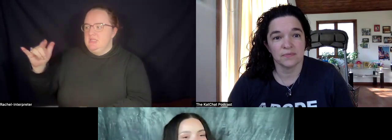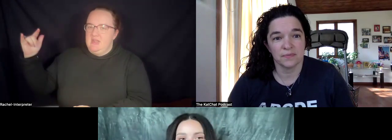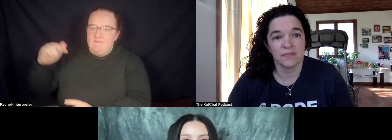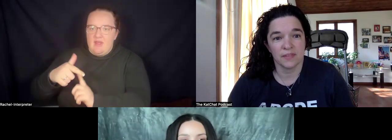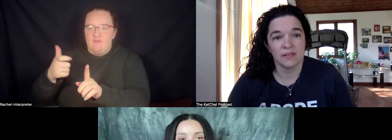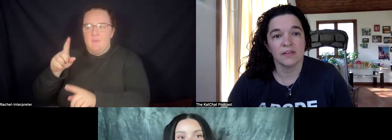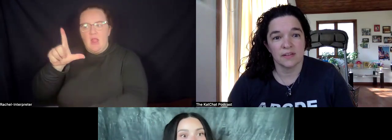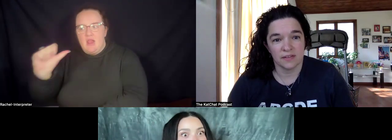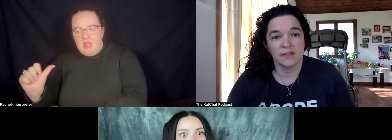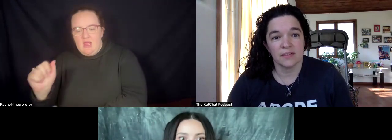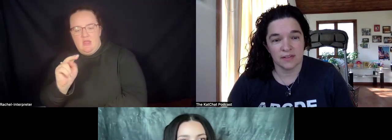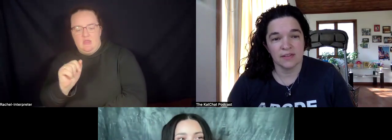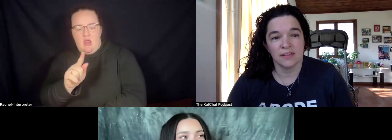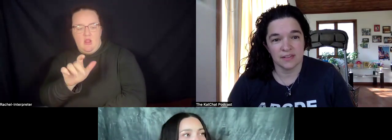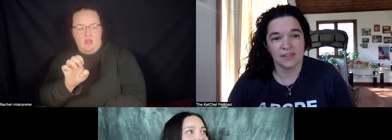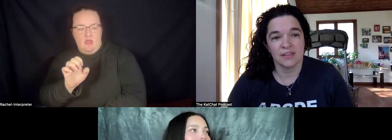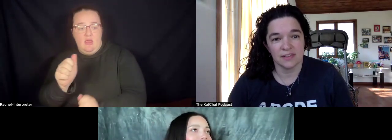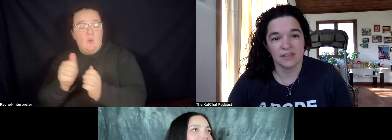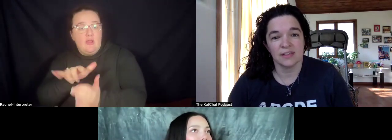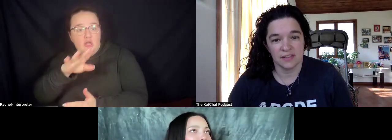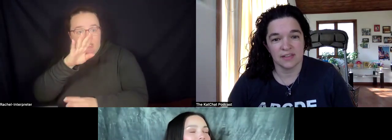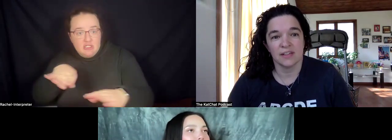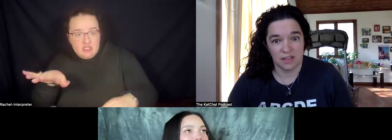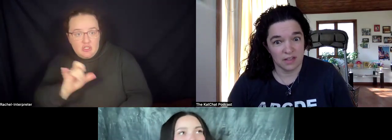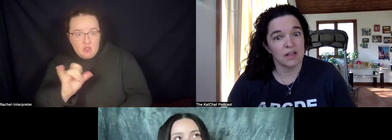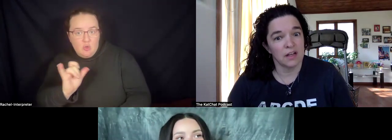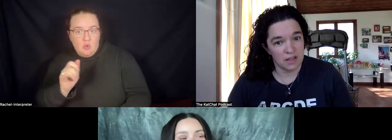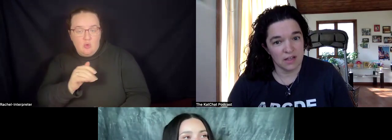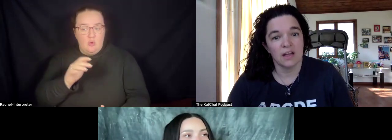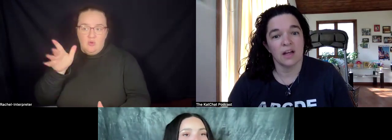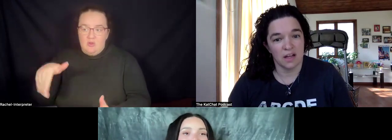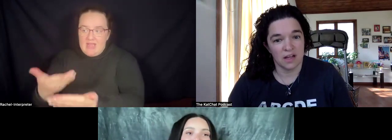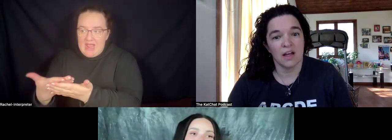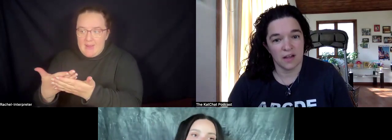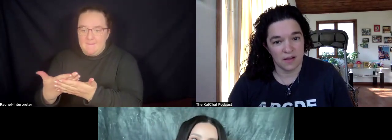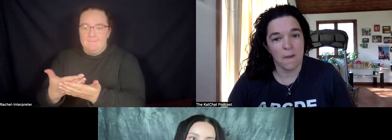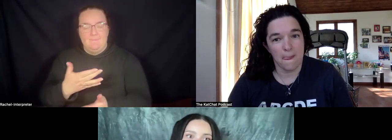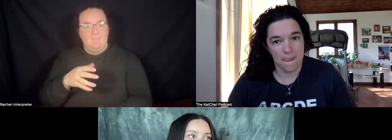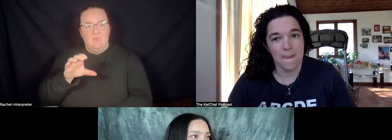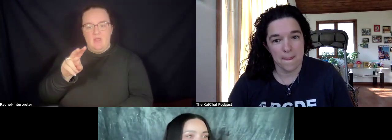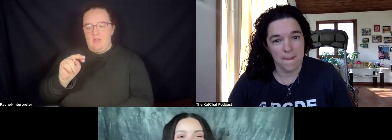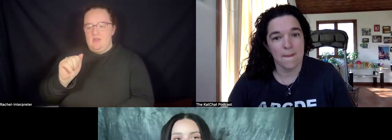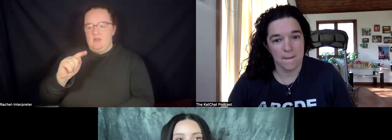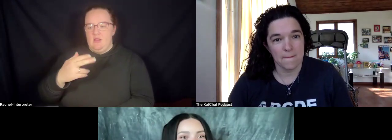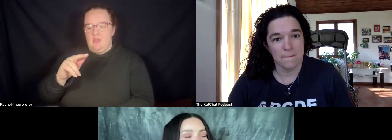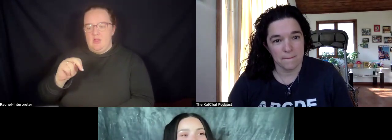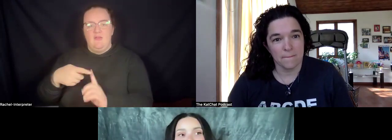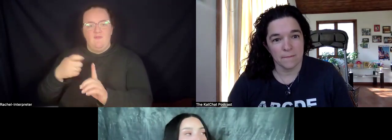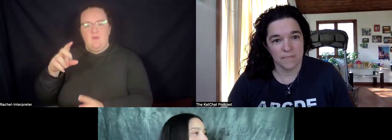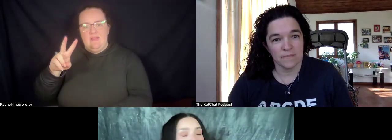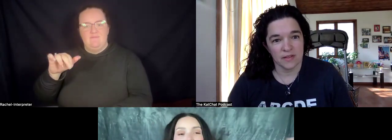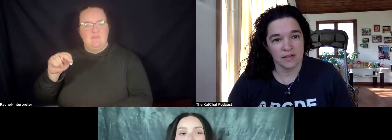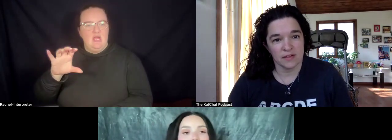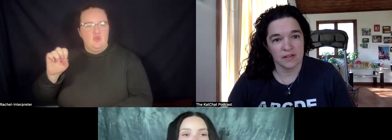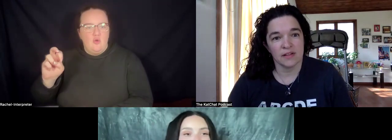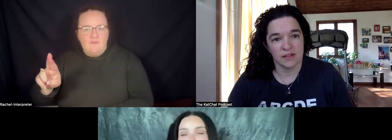LA, Natalie's flying in, she's got her kids with her. My co-star Nathan was coming in from Vancouver, Torrance is coming in from LA. Like